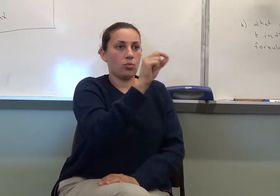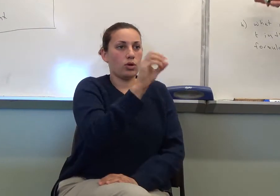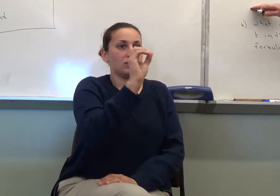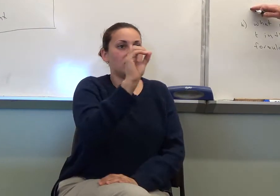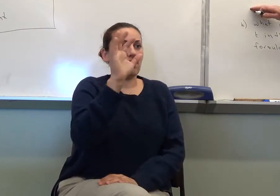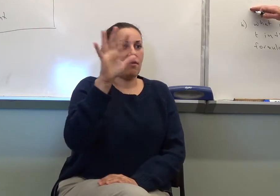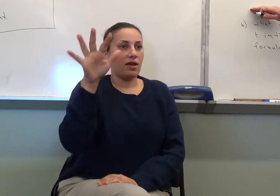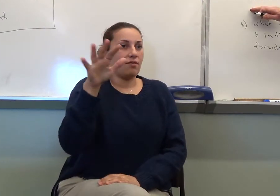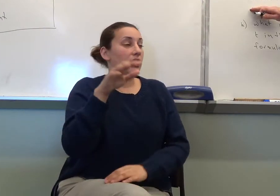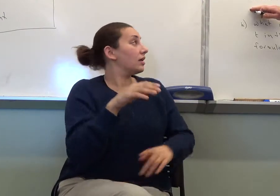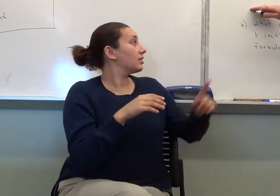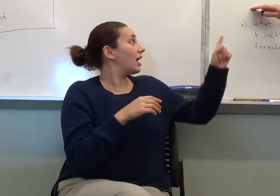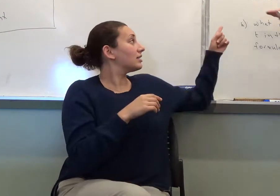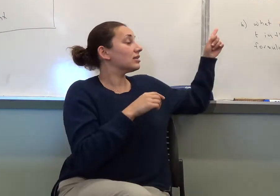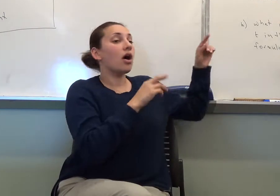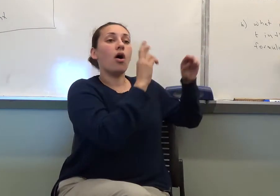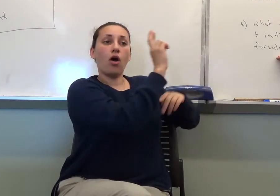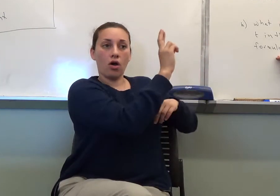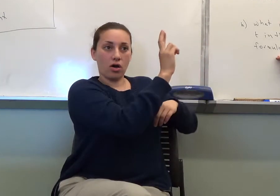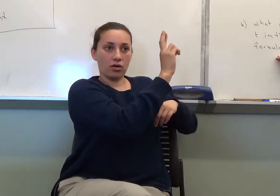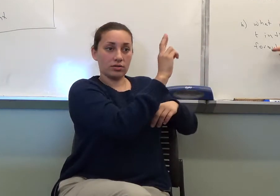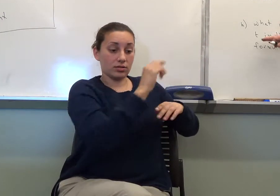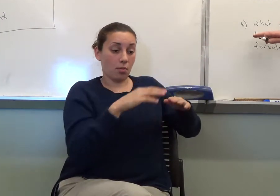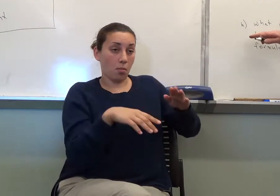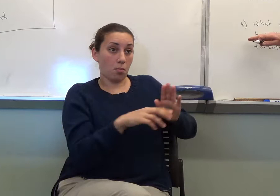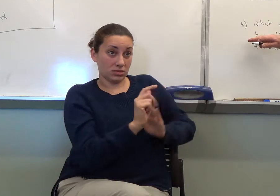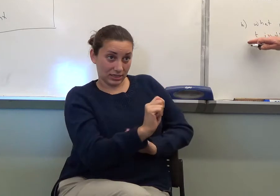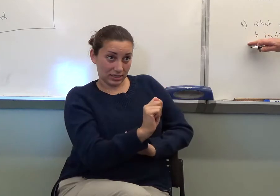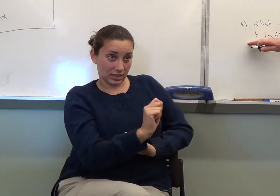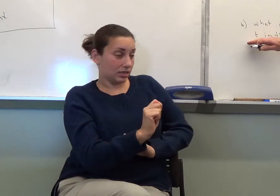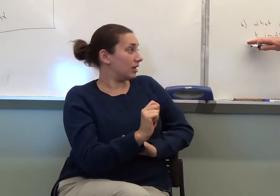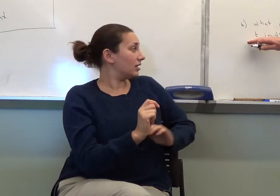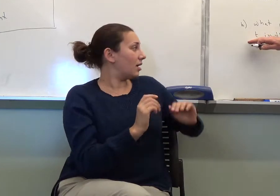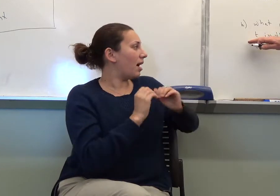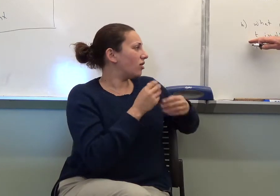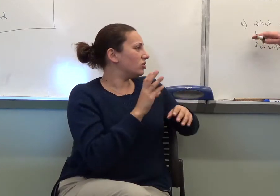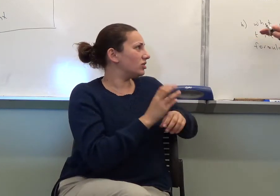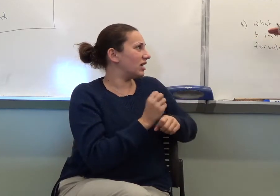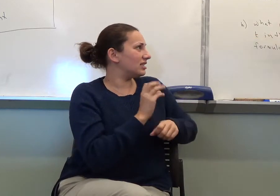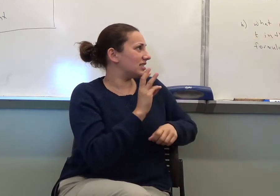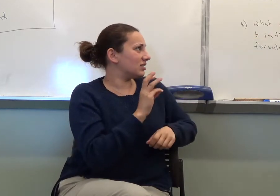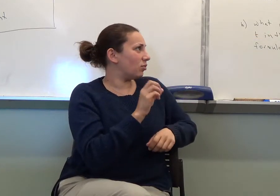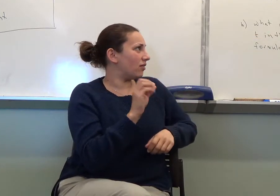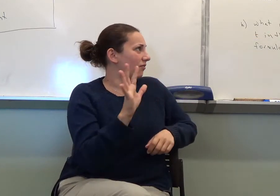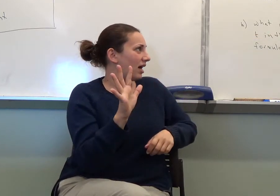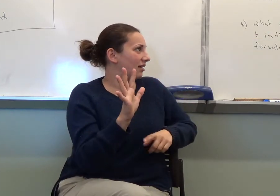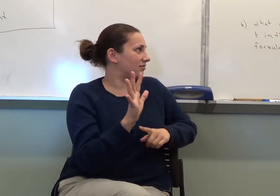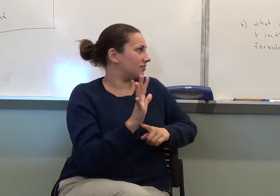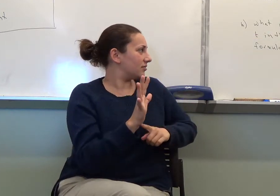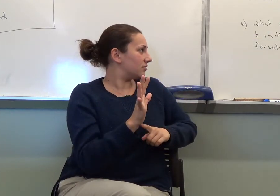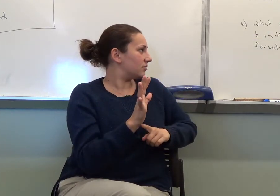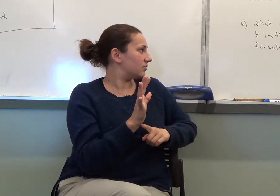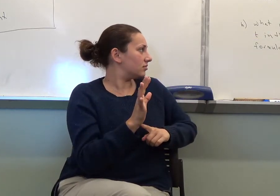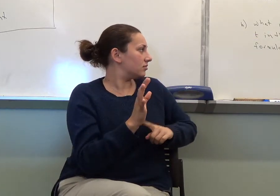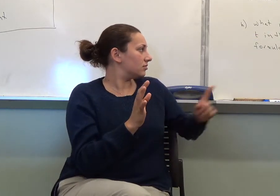the number for R. This is the number for T. Yeah, but how'd you get 6.5? How'd you get T? Okay.